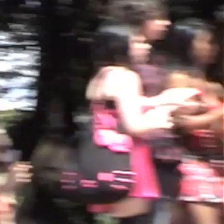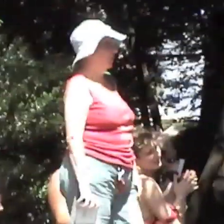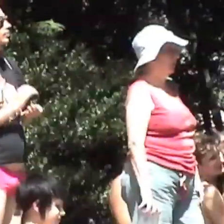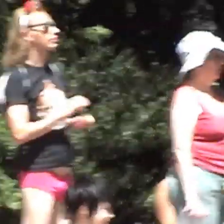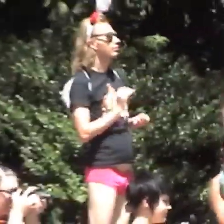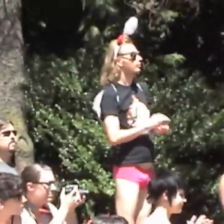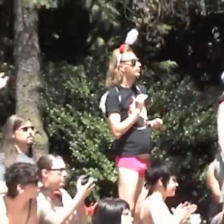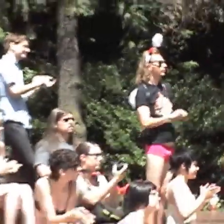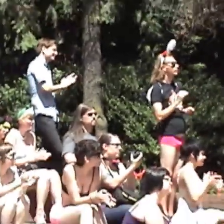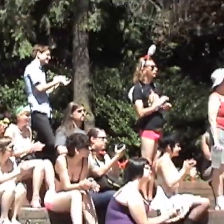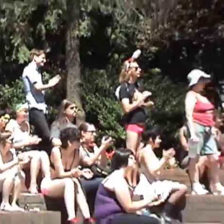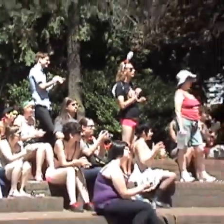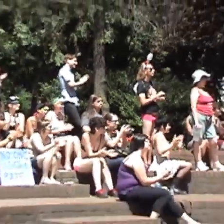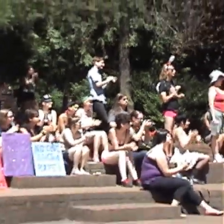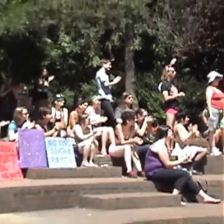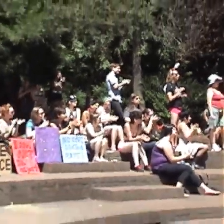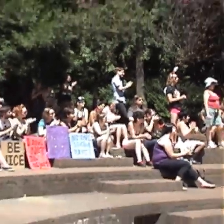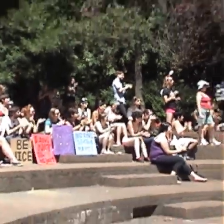Thank you.